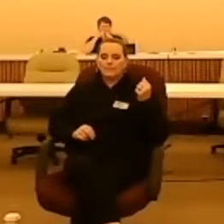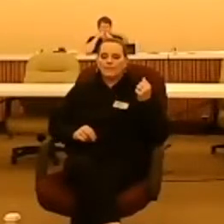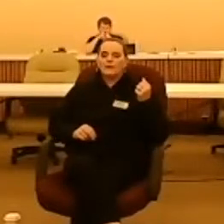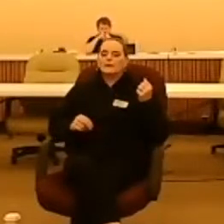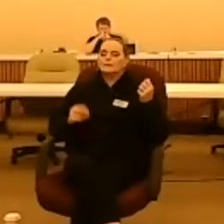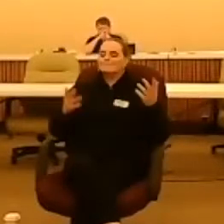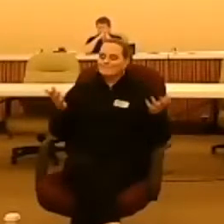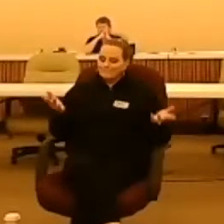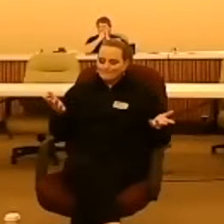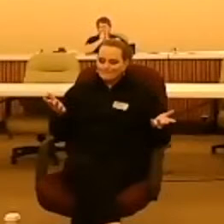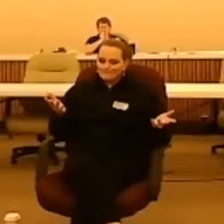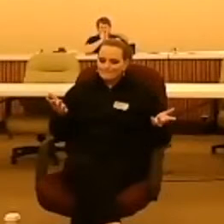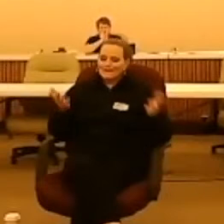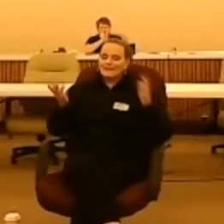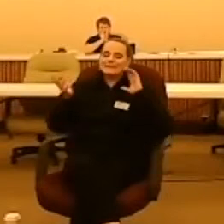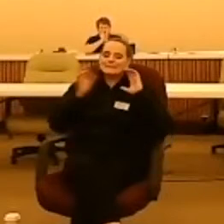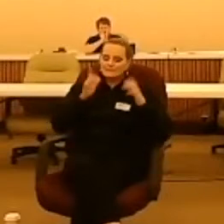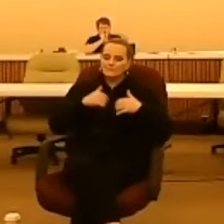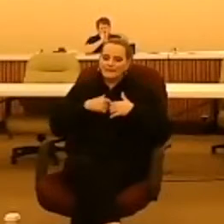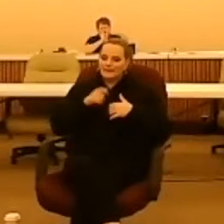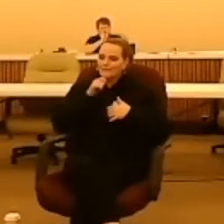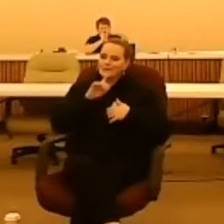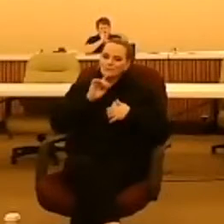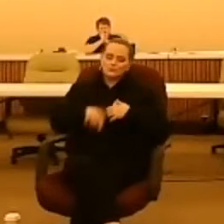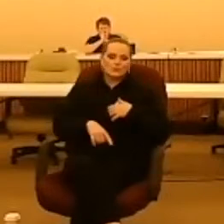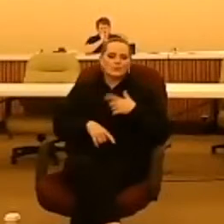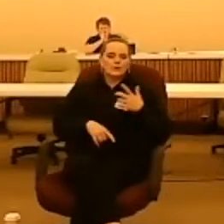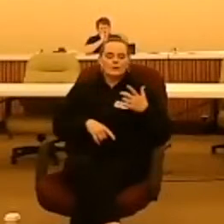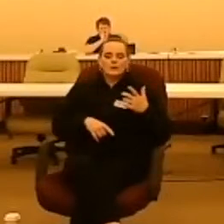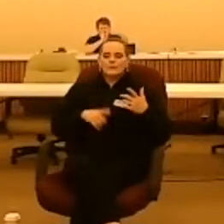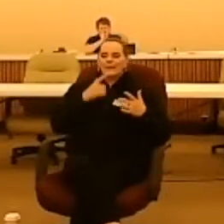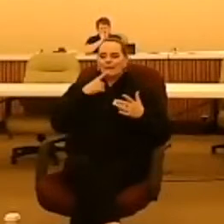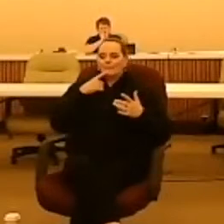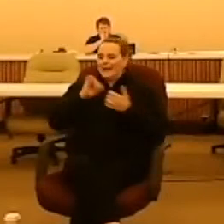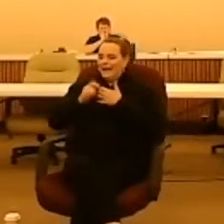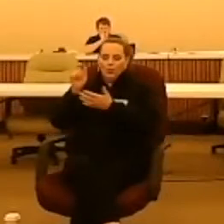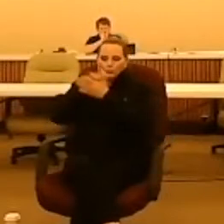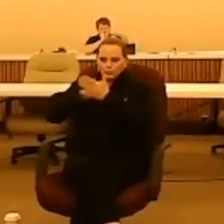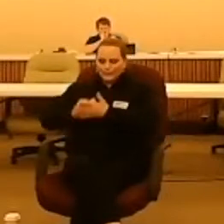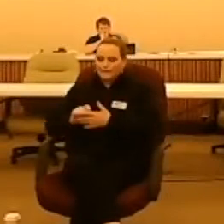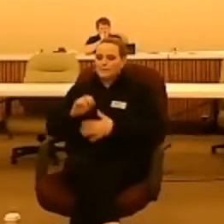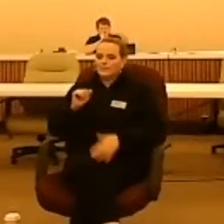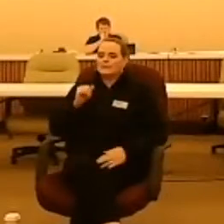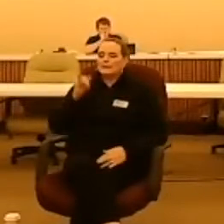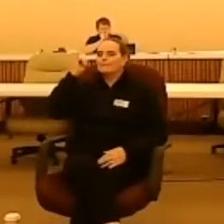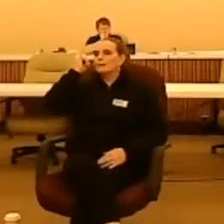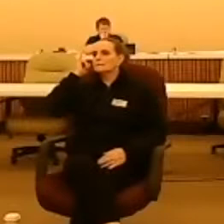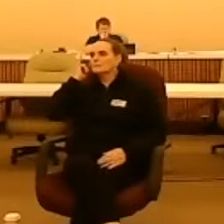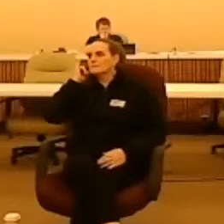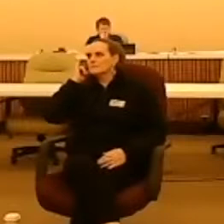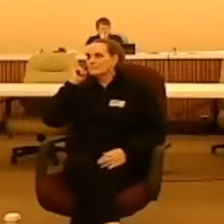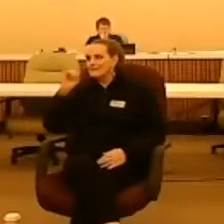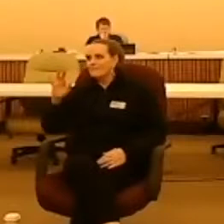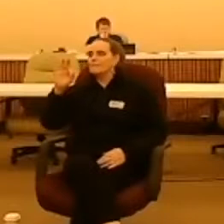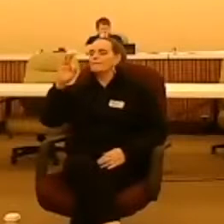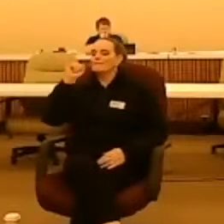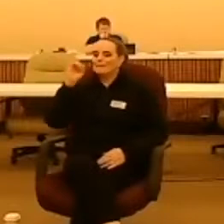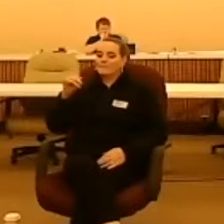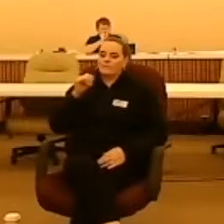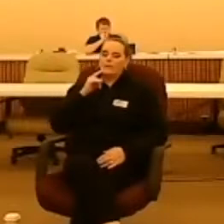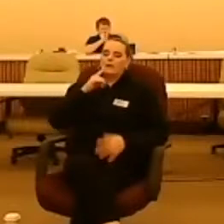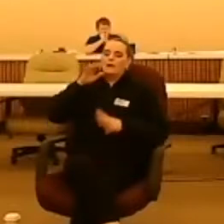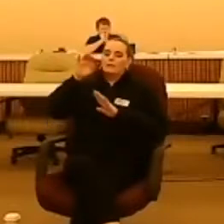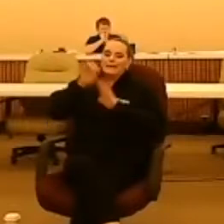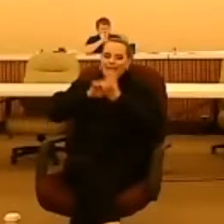It seems to me, but I'm not sure that as written this is covered, but that if the ethics board felt